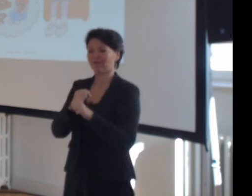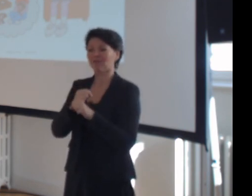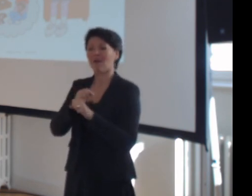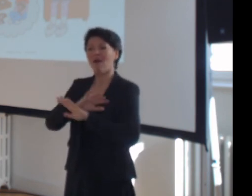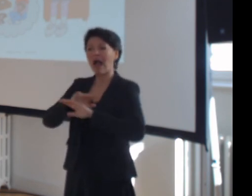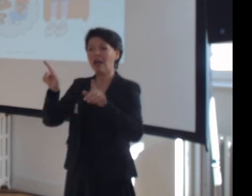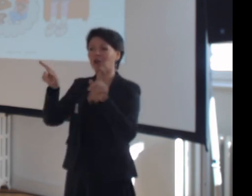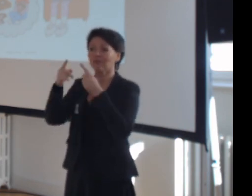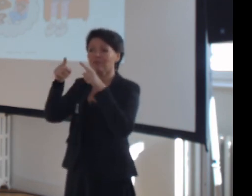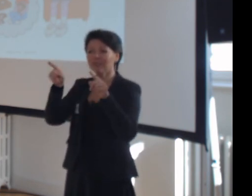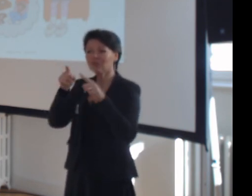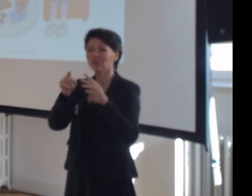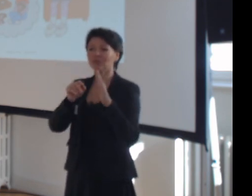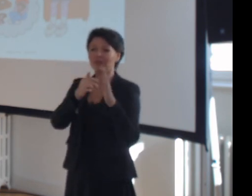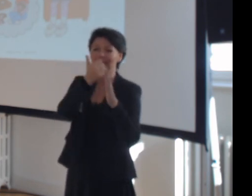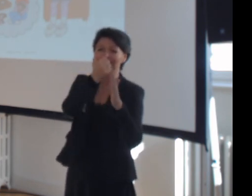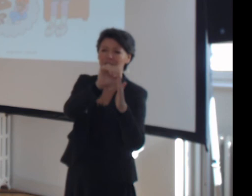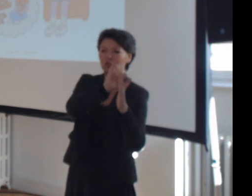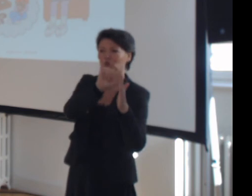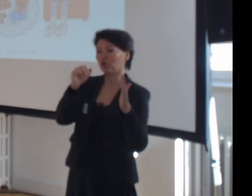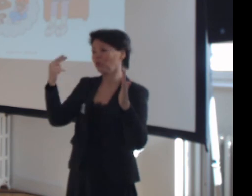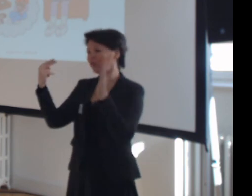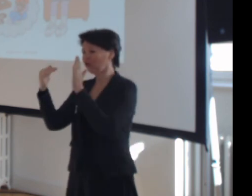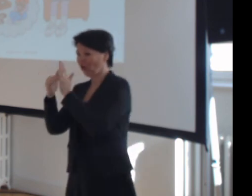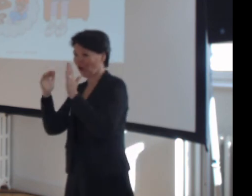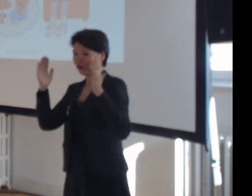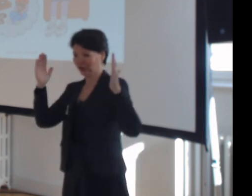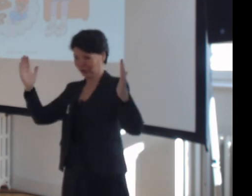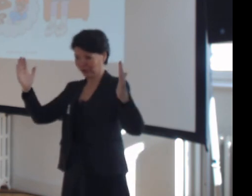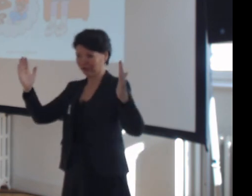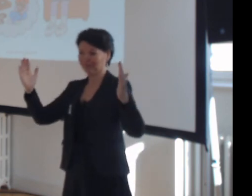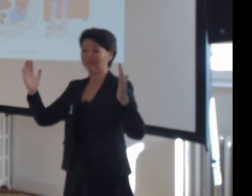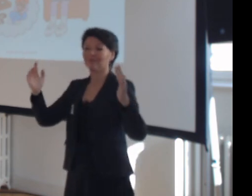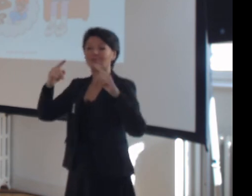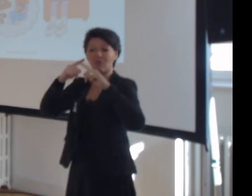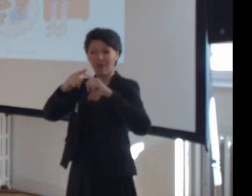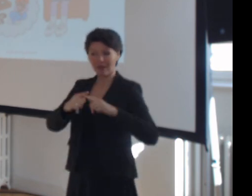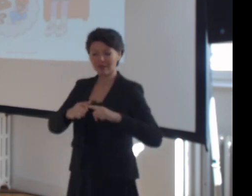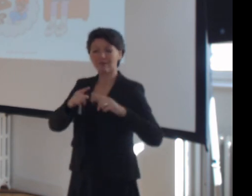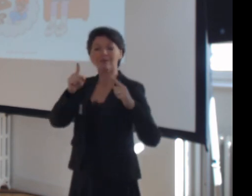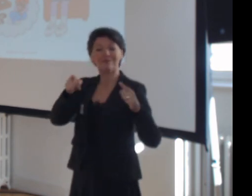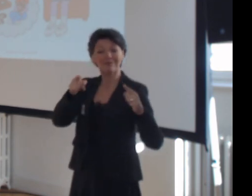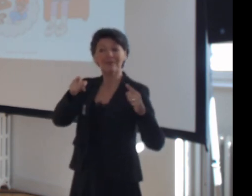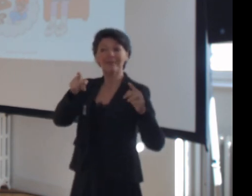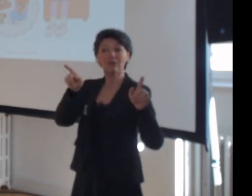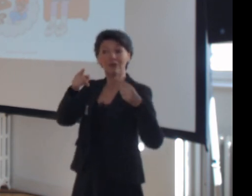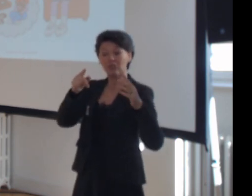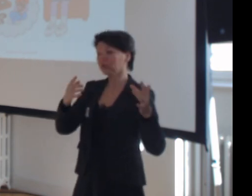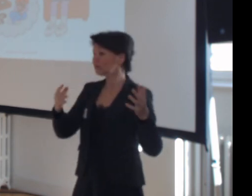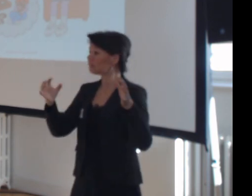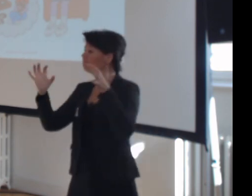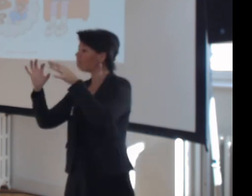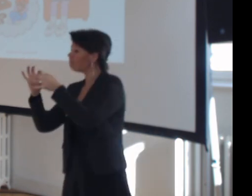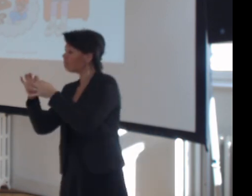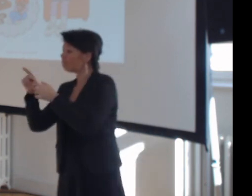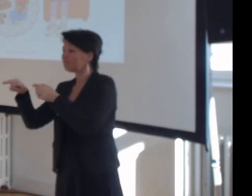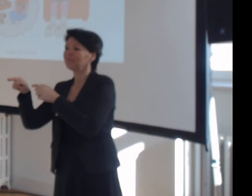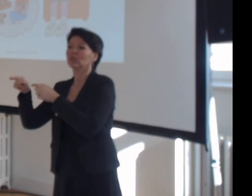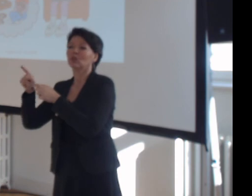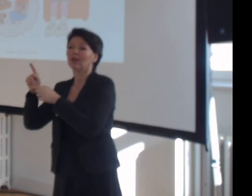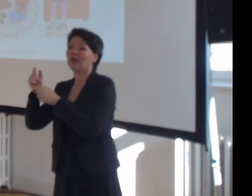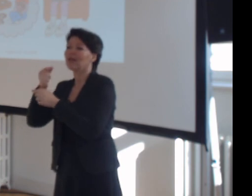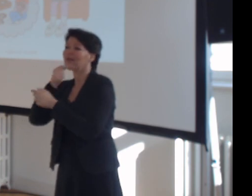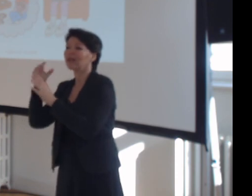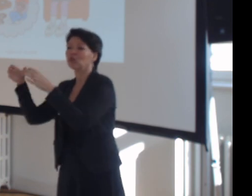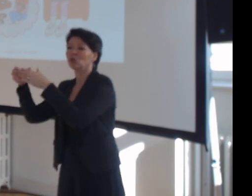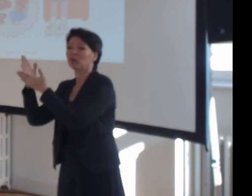between 1960 and 2000. And then he matched it with all the age groups who downloaded this music